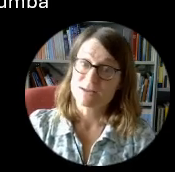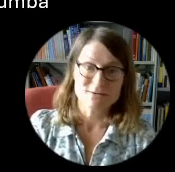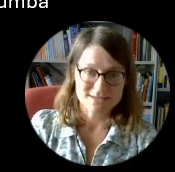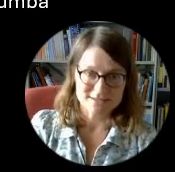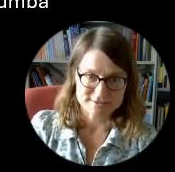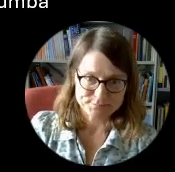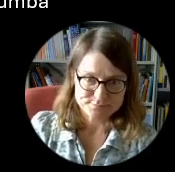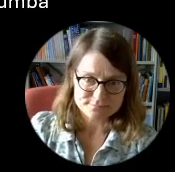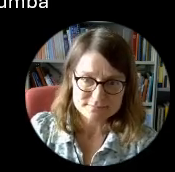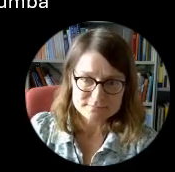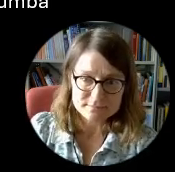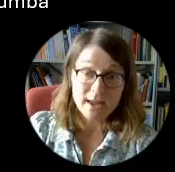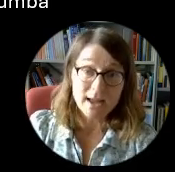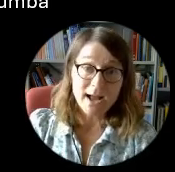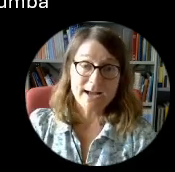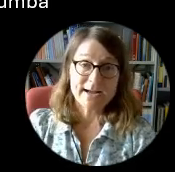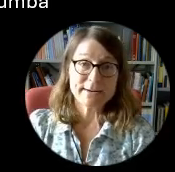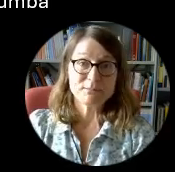language linguistics.